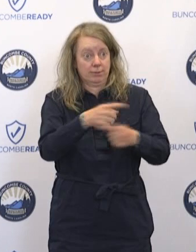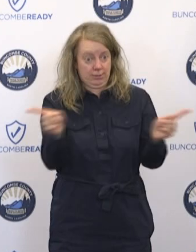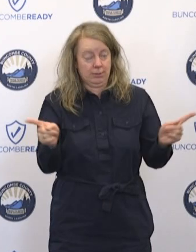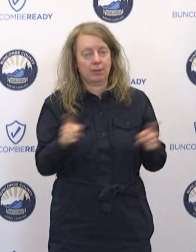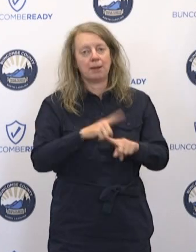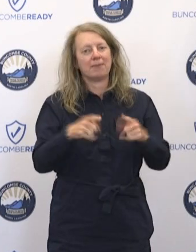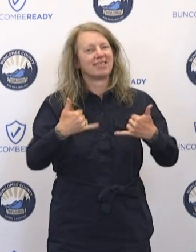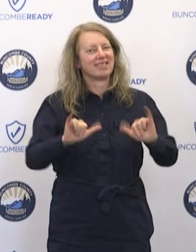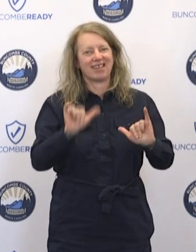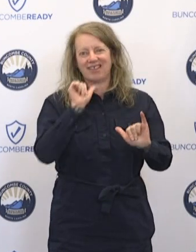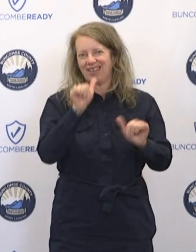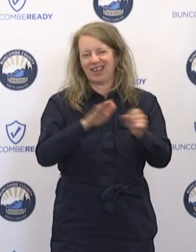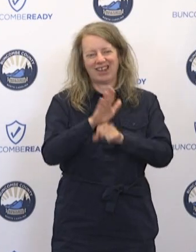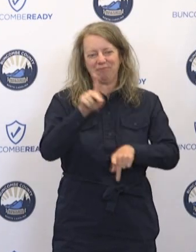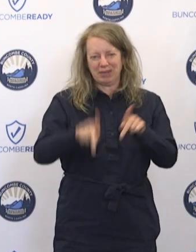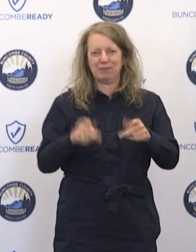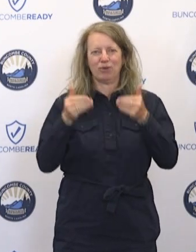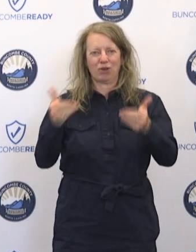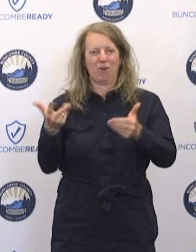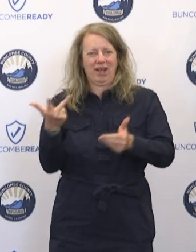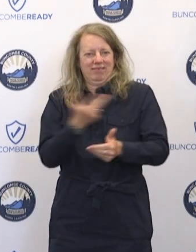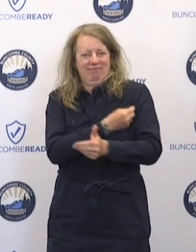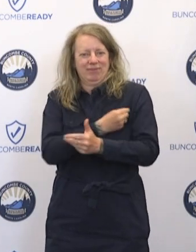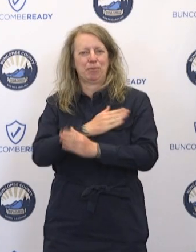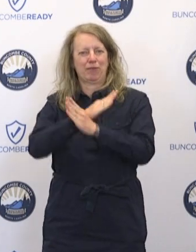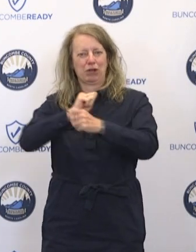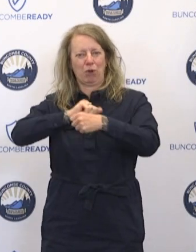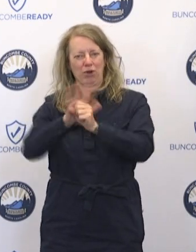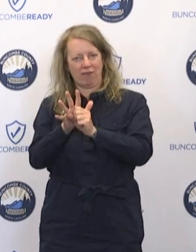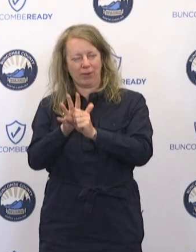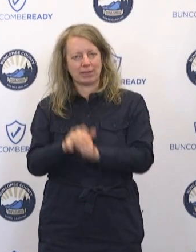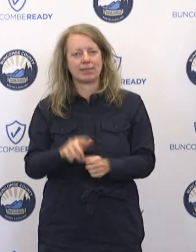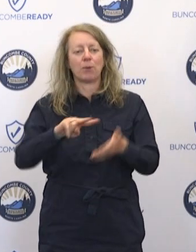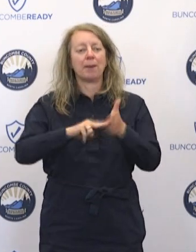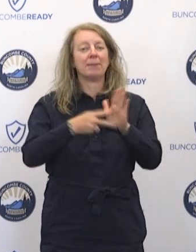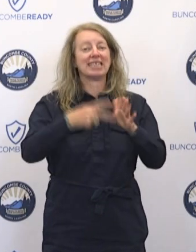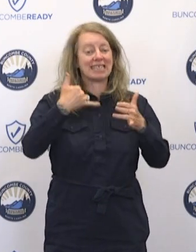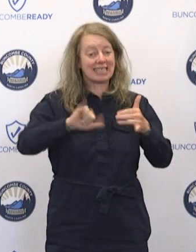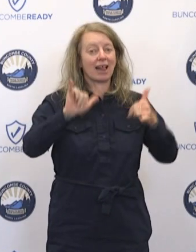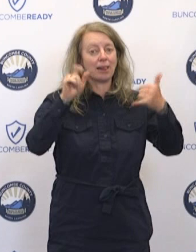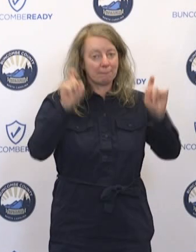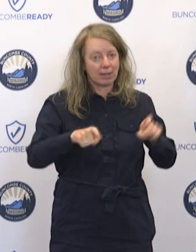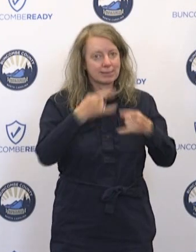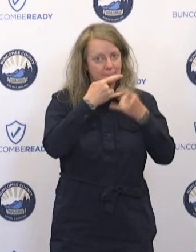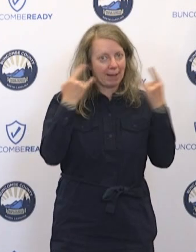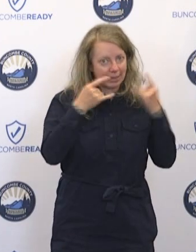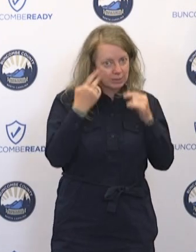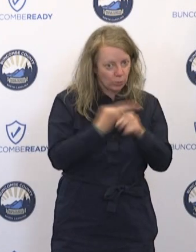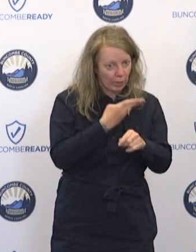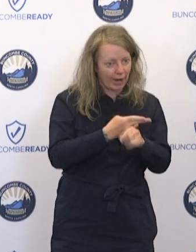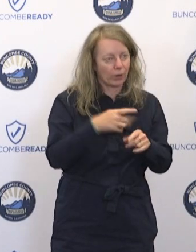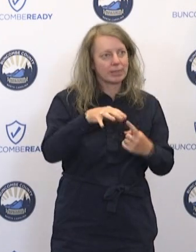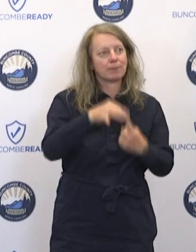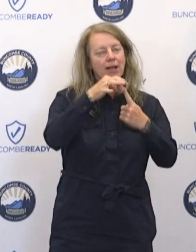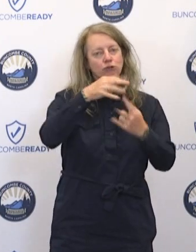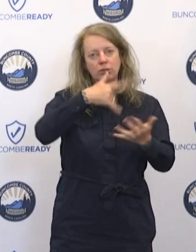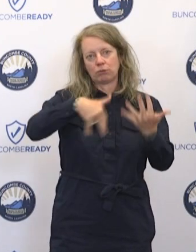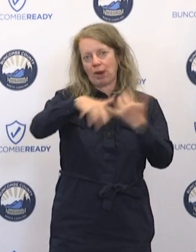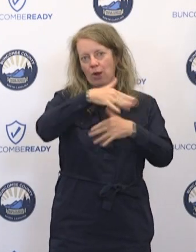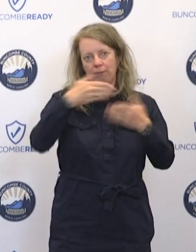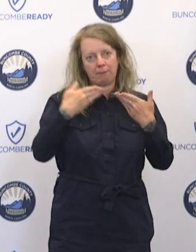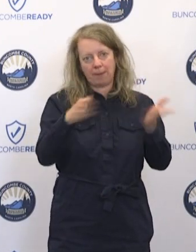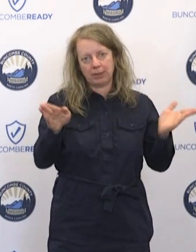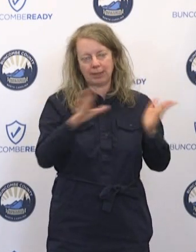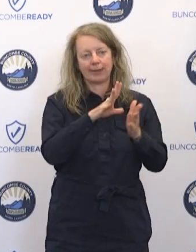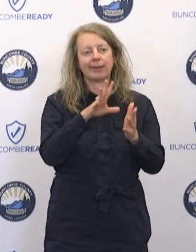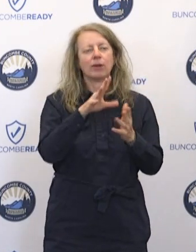population vaccinated to stop doing the things that matter, like wearing your mask, especially in public places and with people outside your